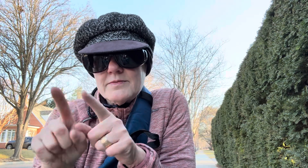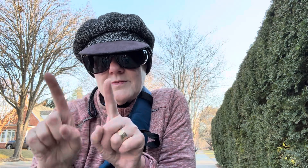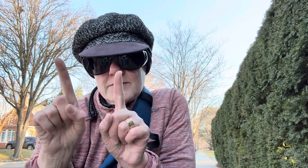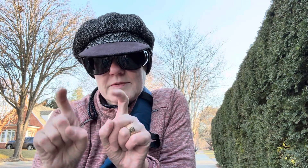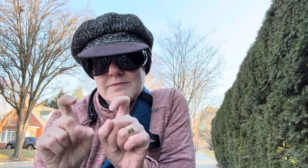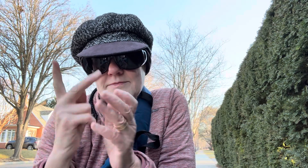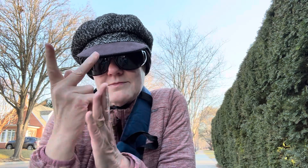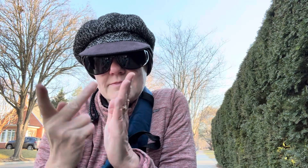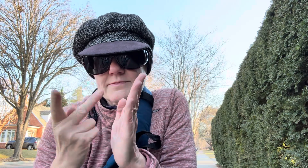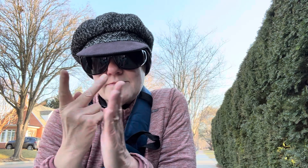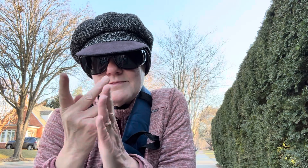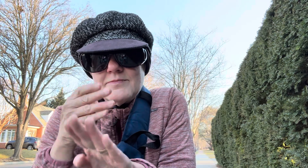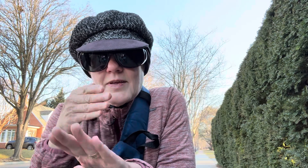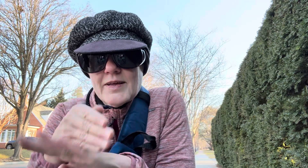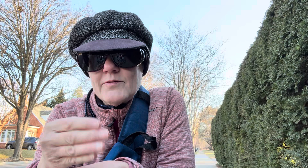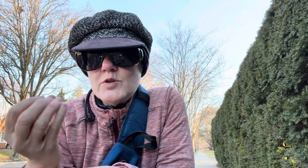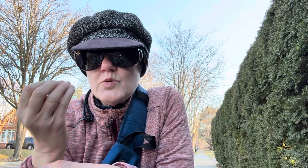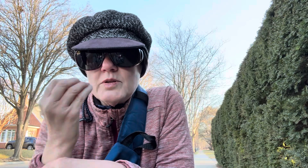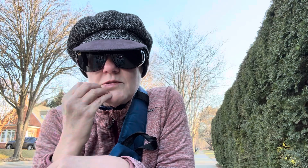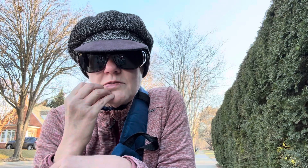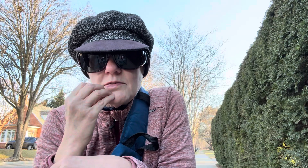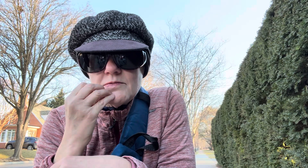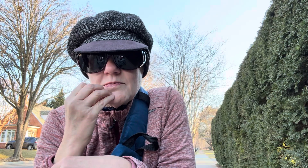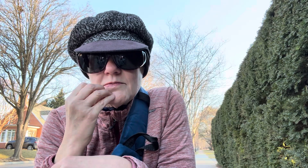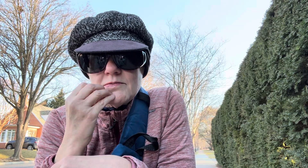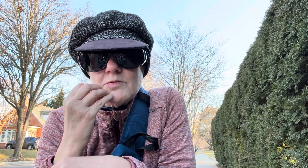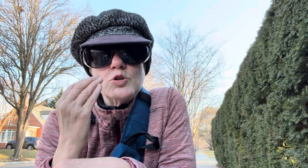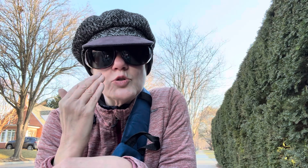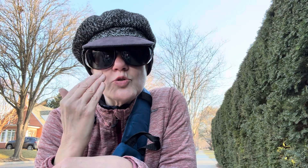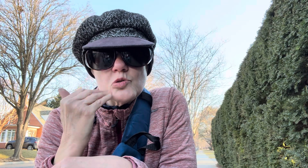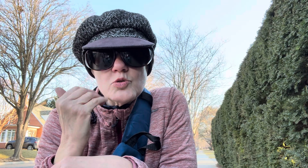Then test your blood sugar 2 hours after you eat. And for Dale,